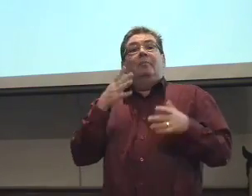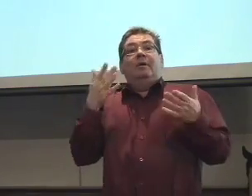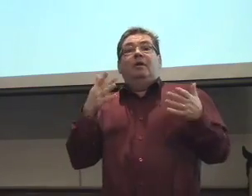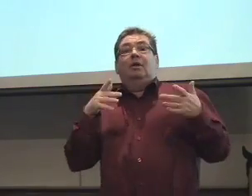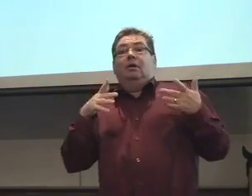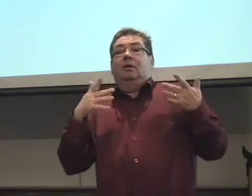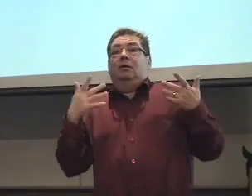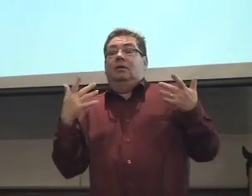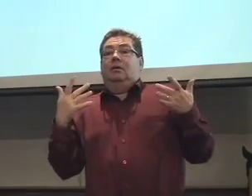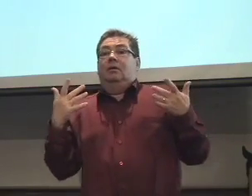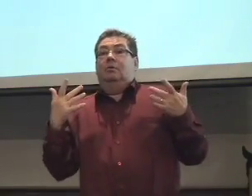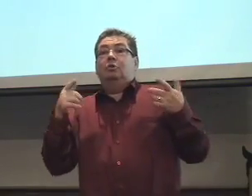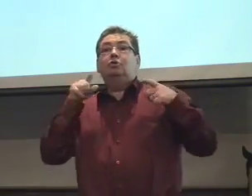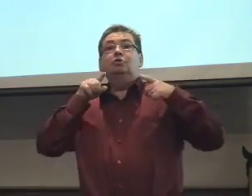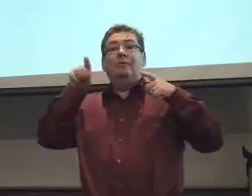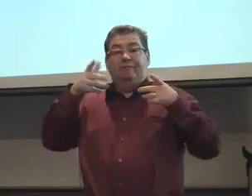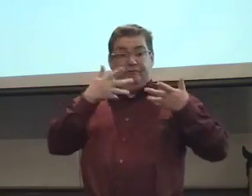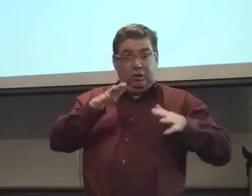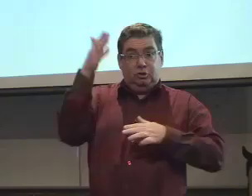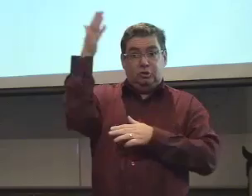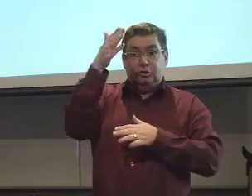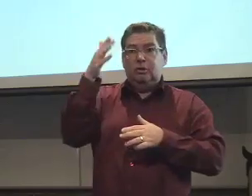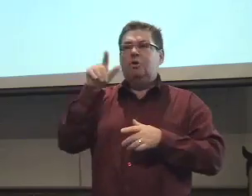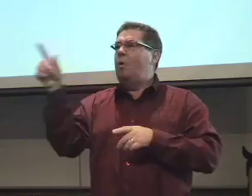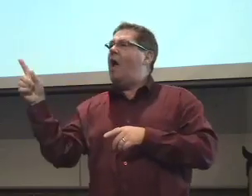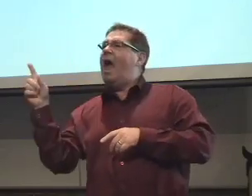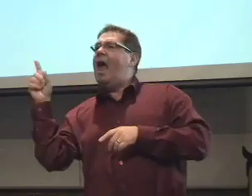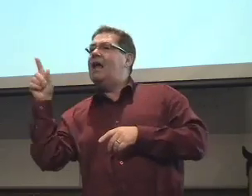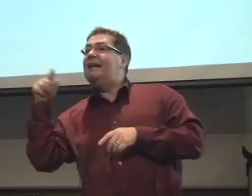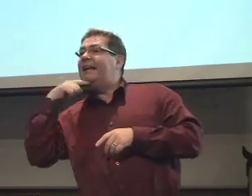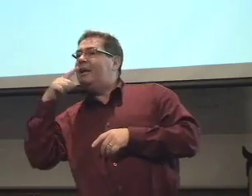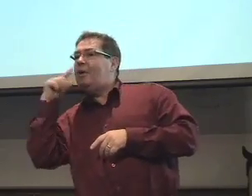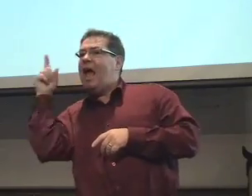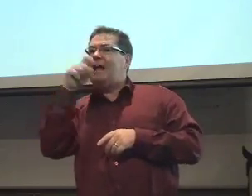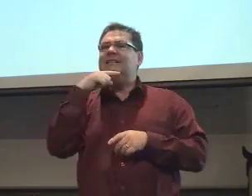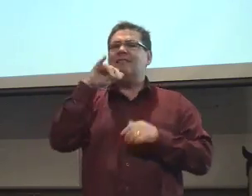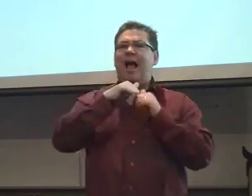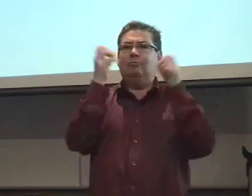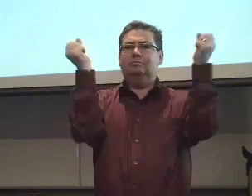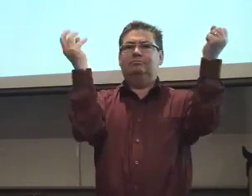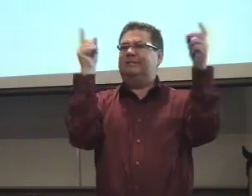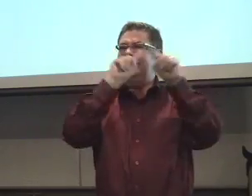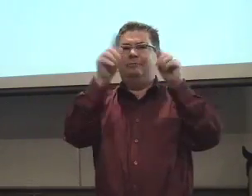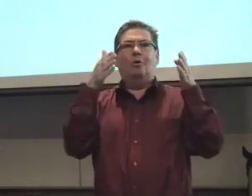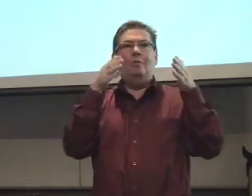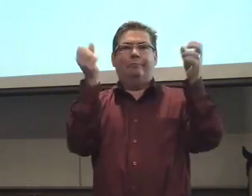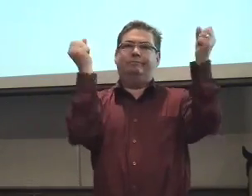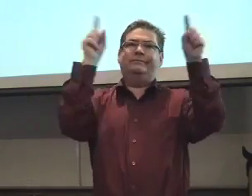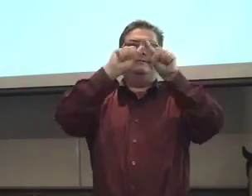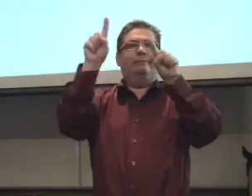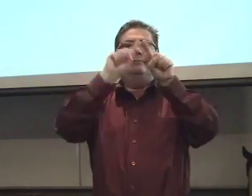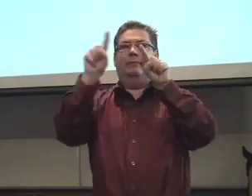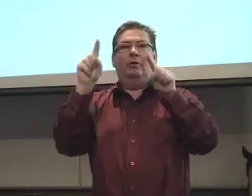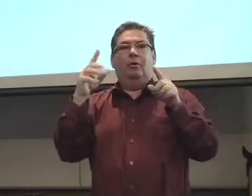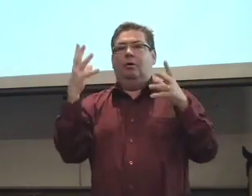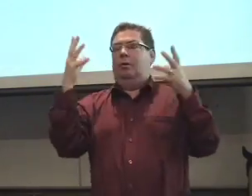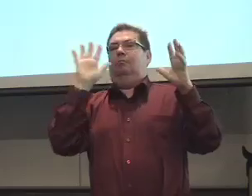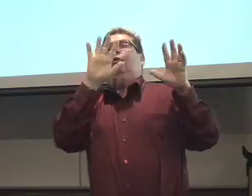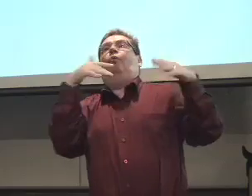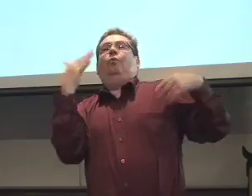the reception after, ask deaf adults, how would you sign that? Because there's lots of ways they can sign it that are beautiful. And the